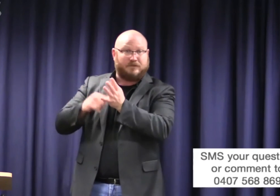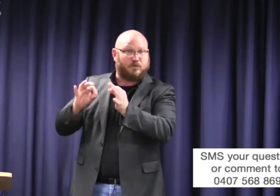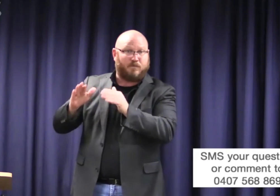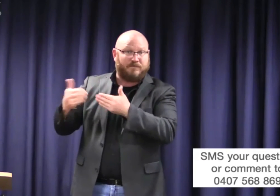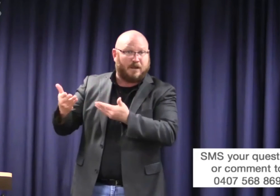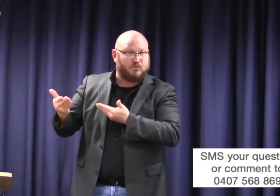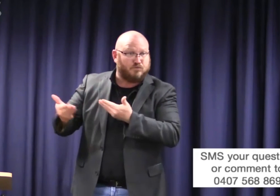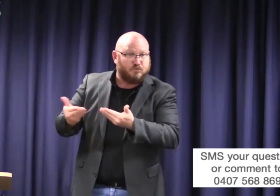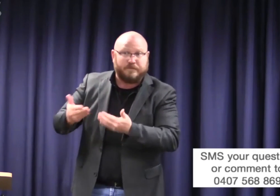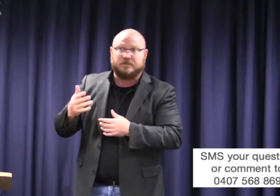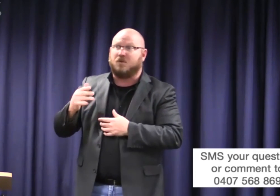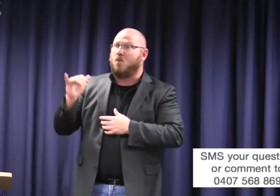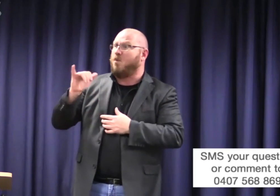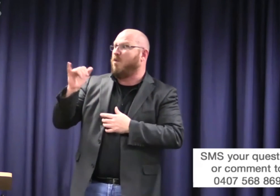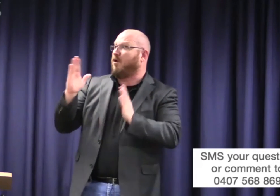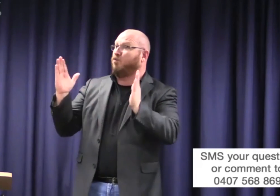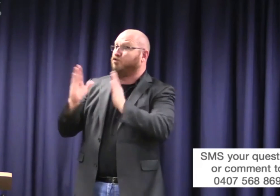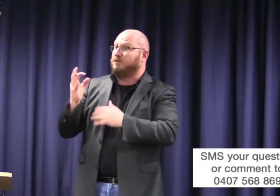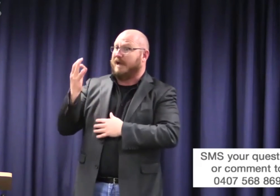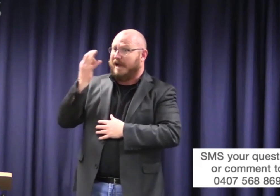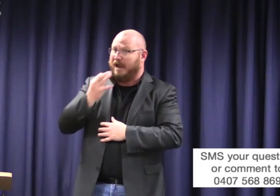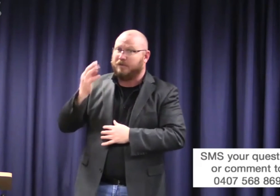If NABS reduce their services